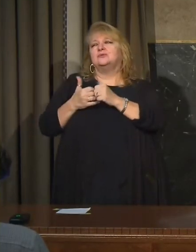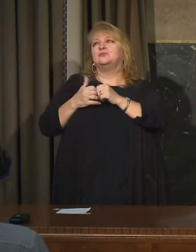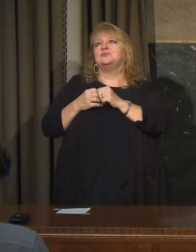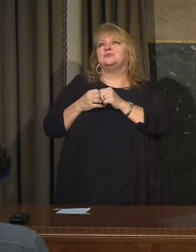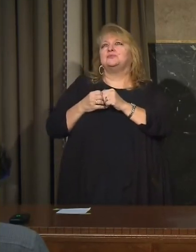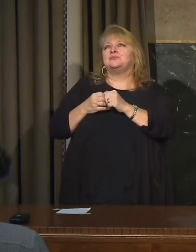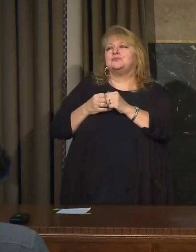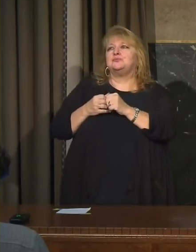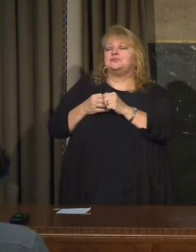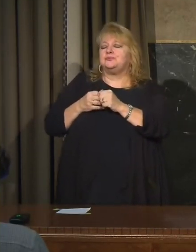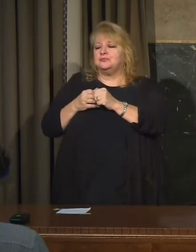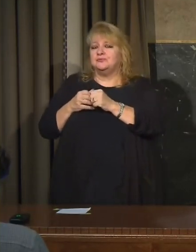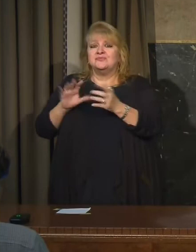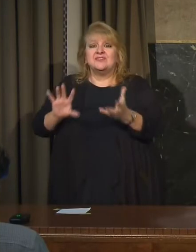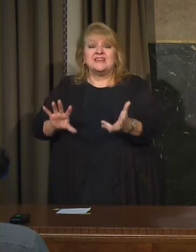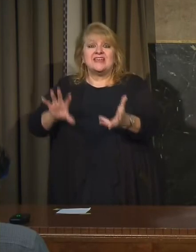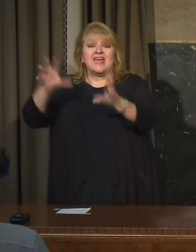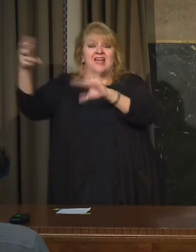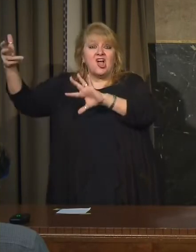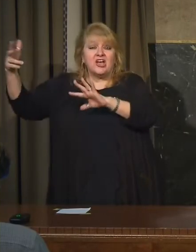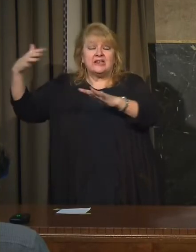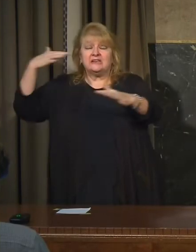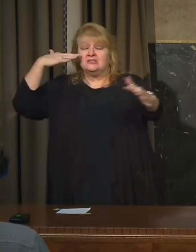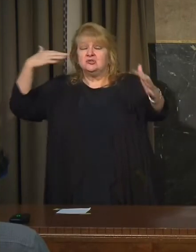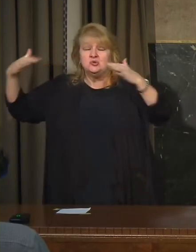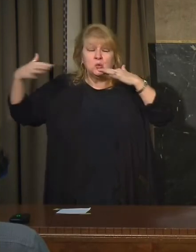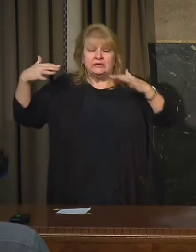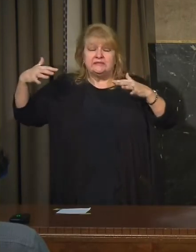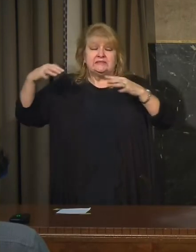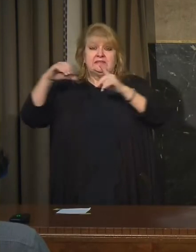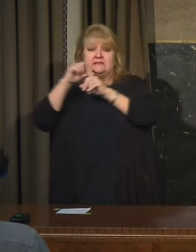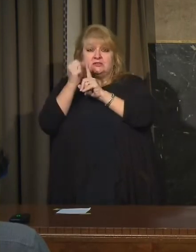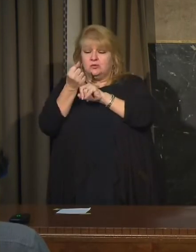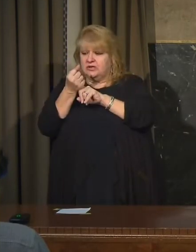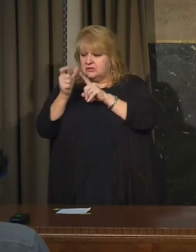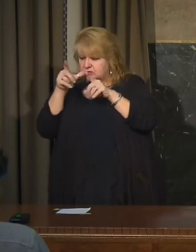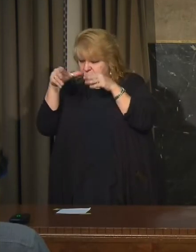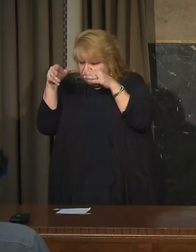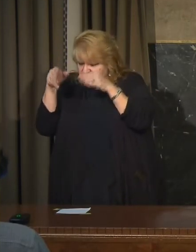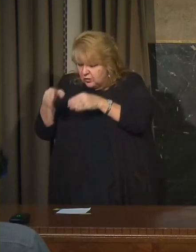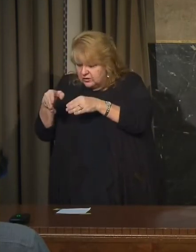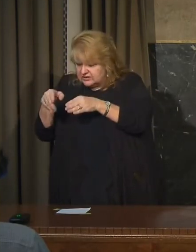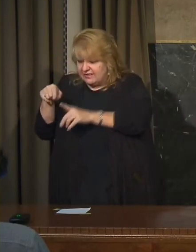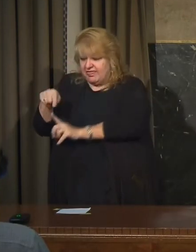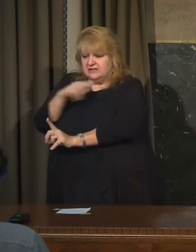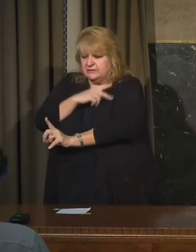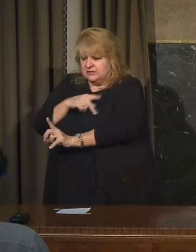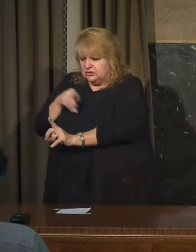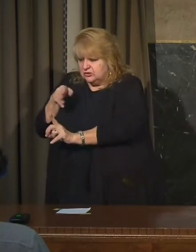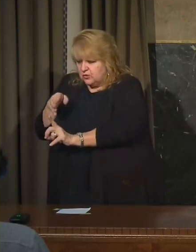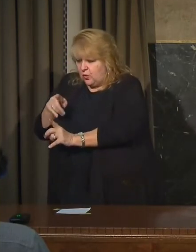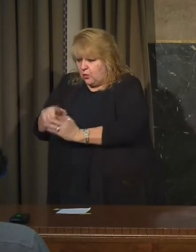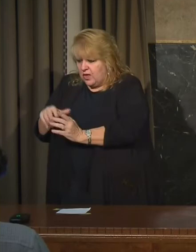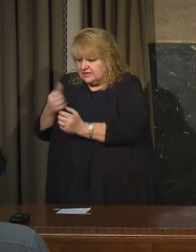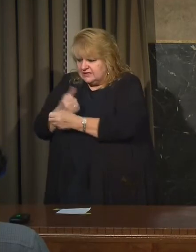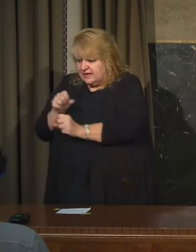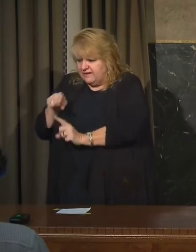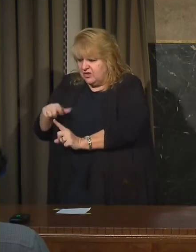very chaotic and noisy setting, focus on what really matters and what's going to save my patient's